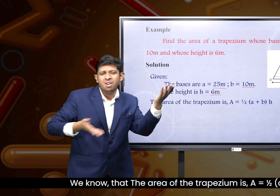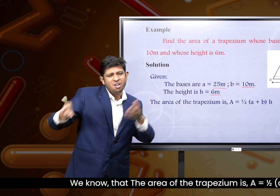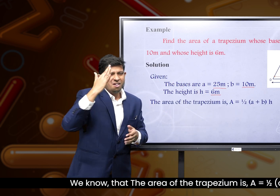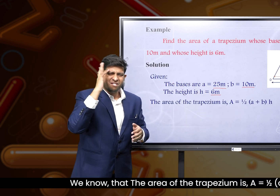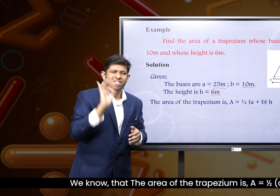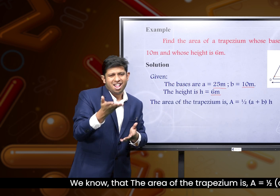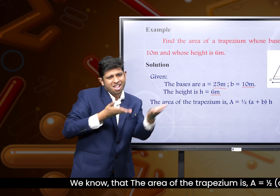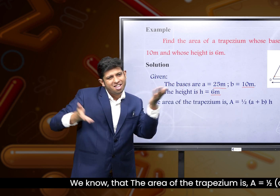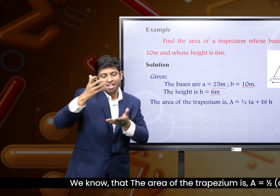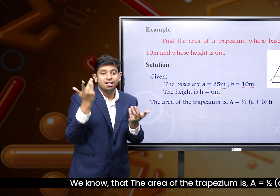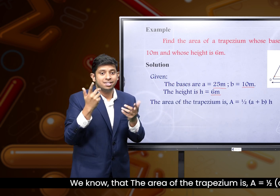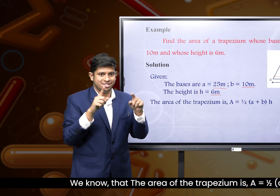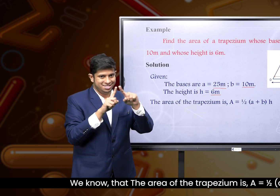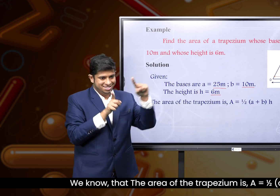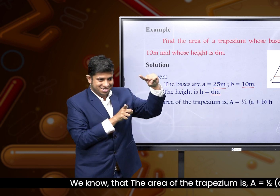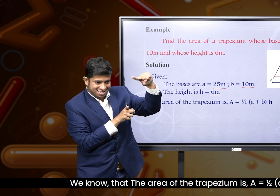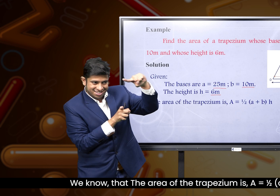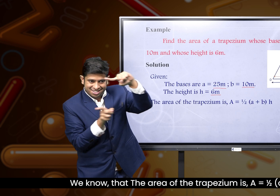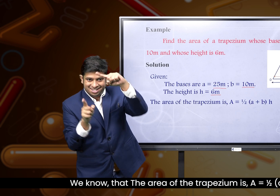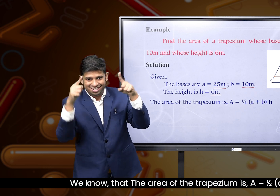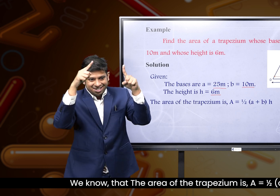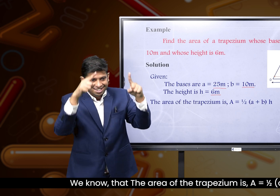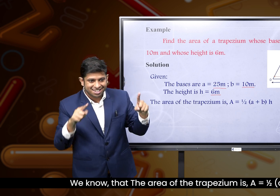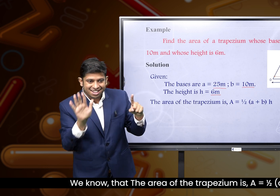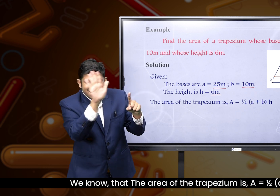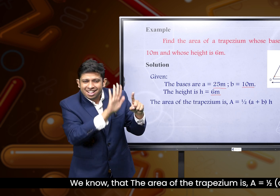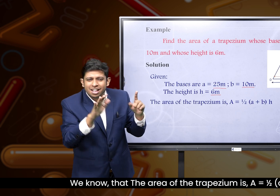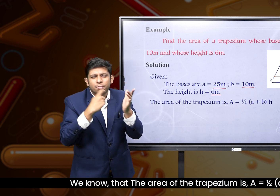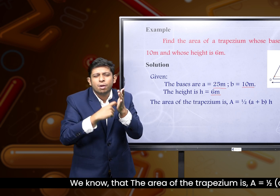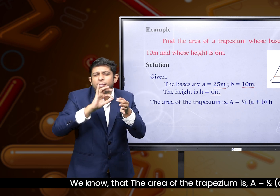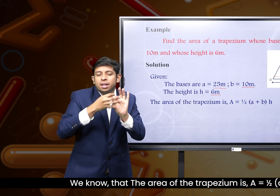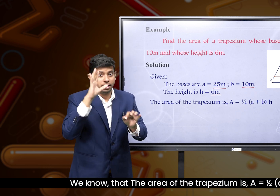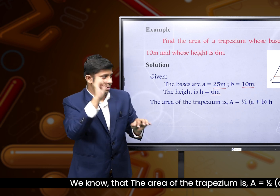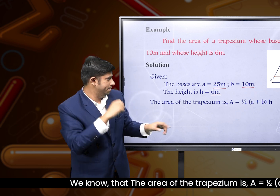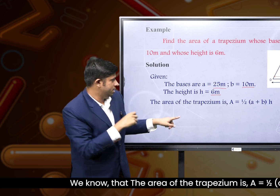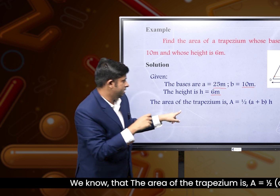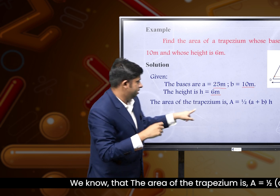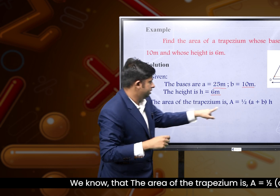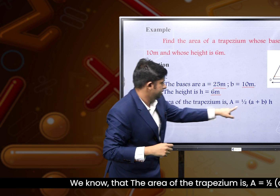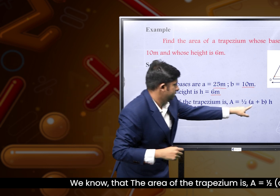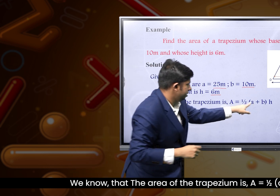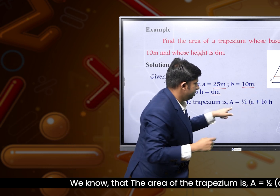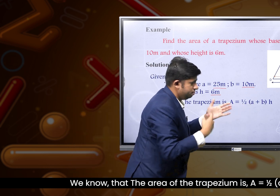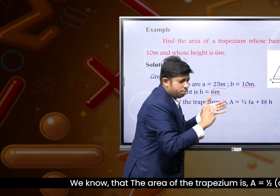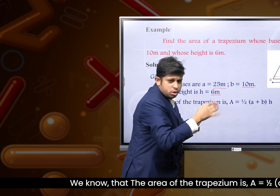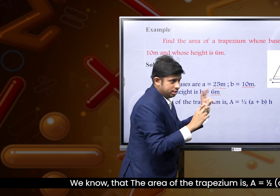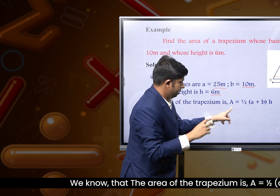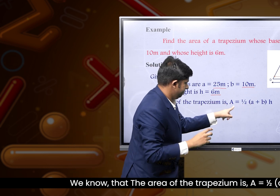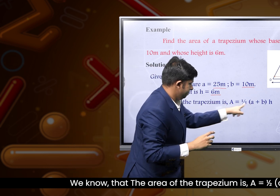We know that the area of trapezium is A is equal to half into A plus B into H.